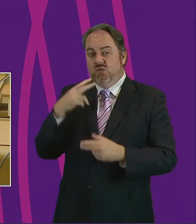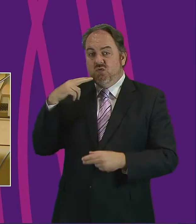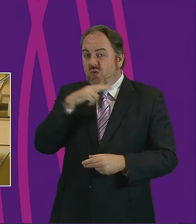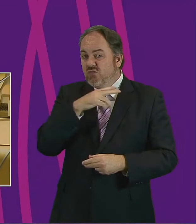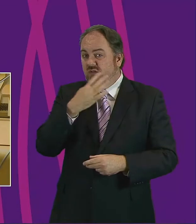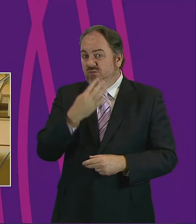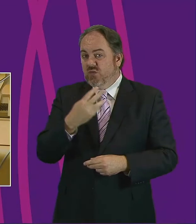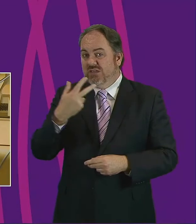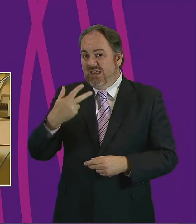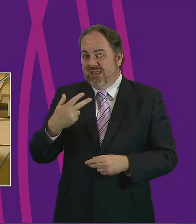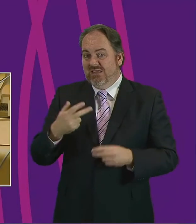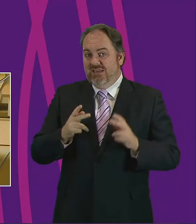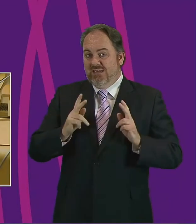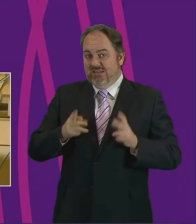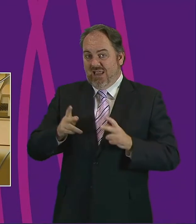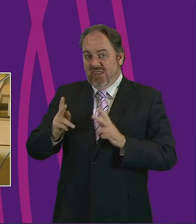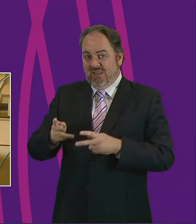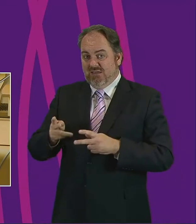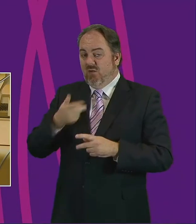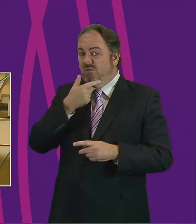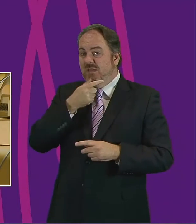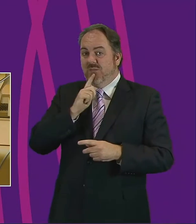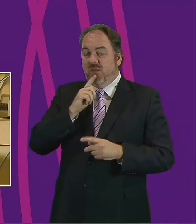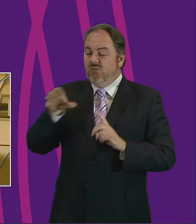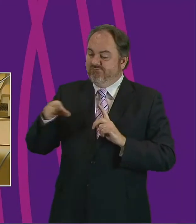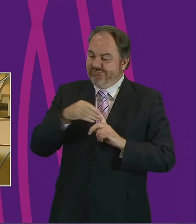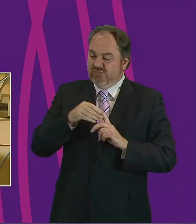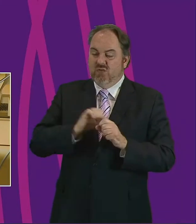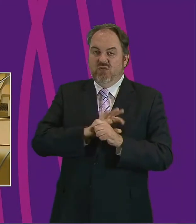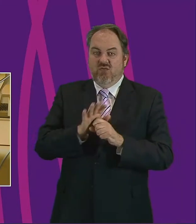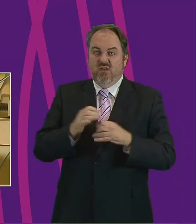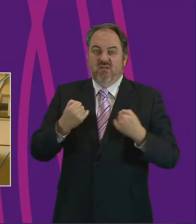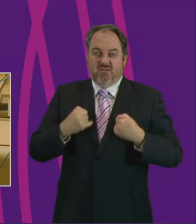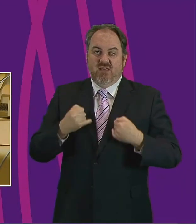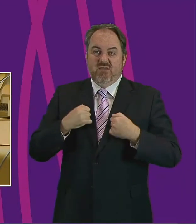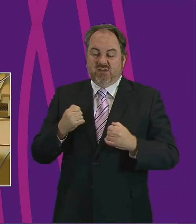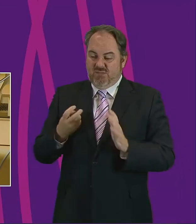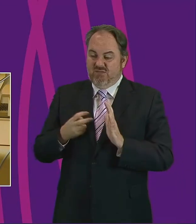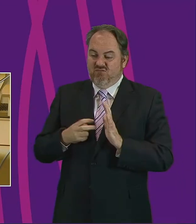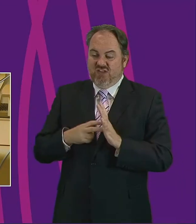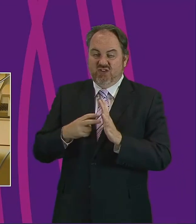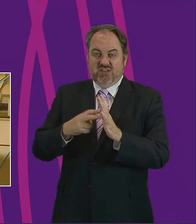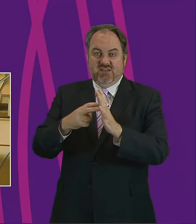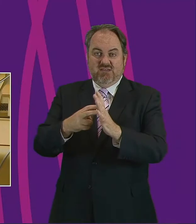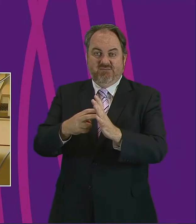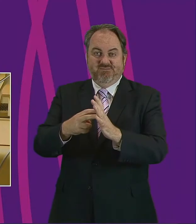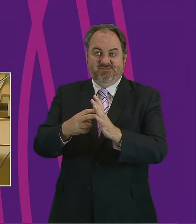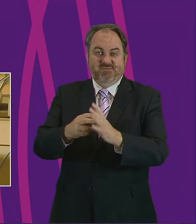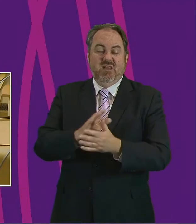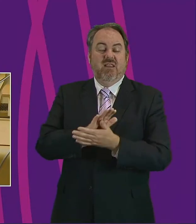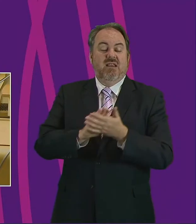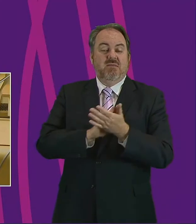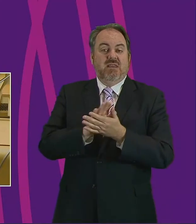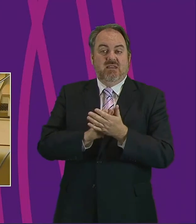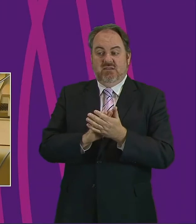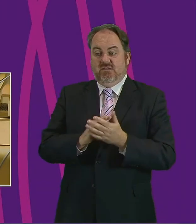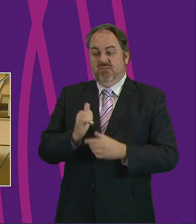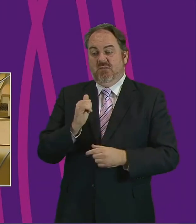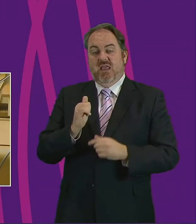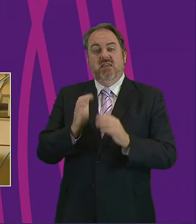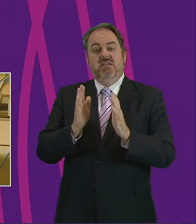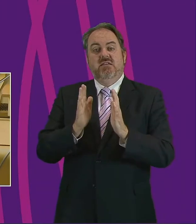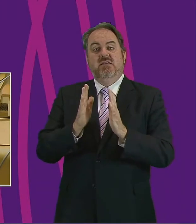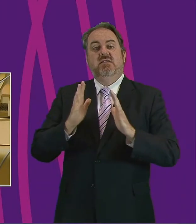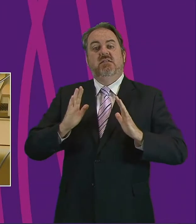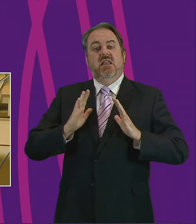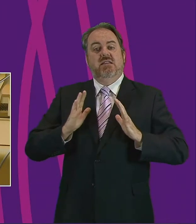2,448 deaths of people who had tested positive for the virus had been registered. Today's report shows, though, that by Sunday, the total number of